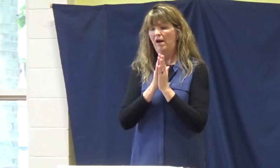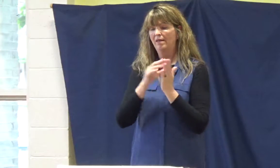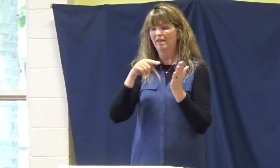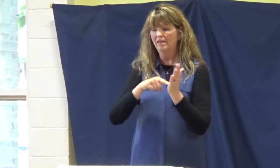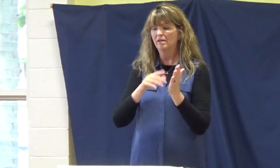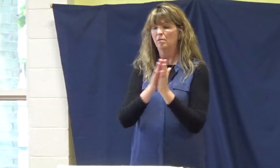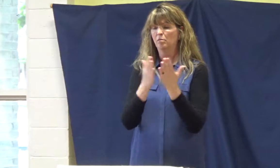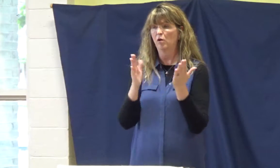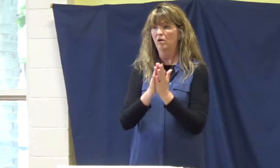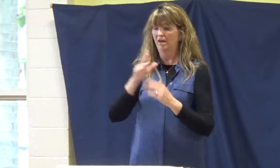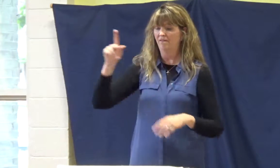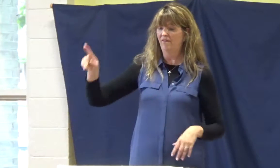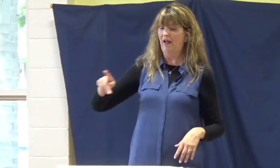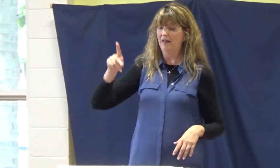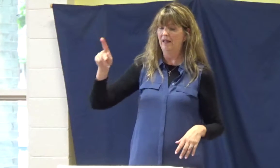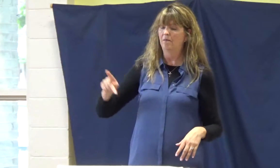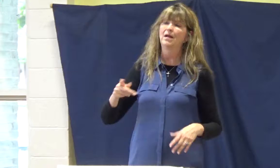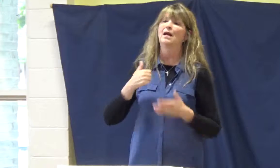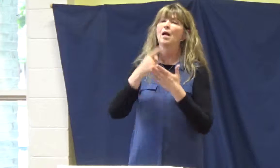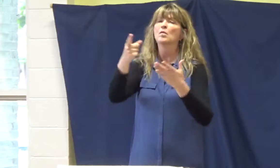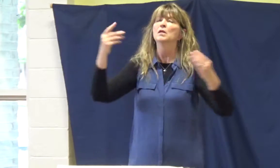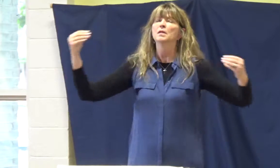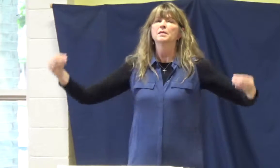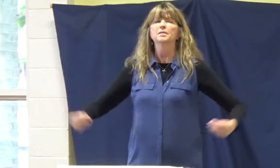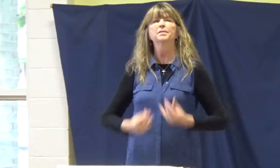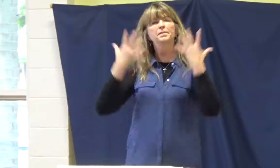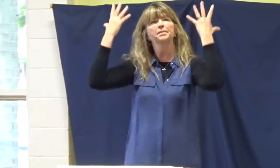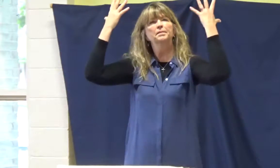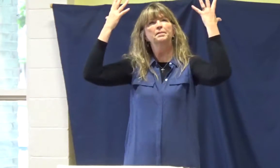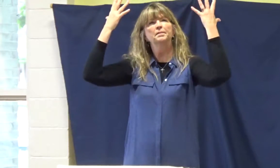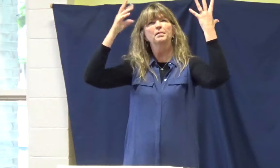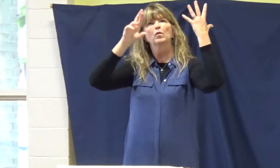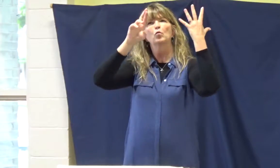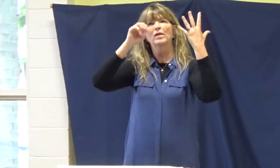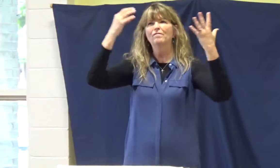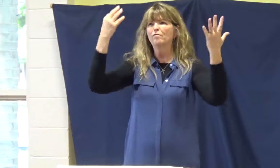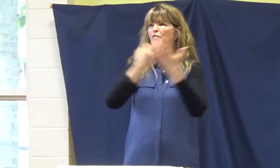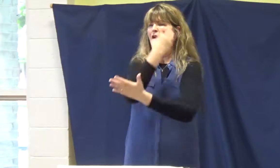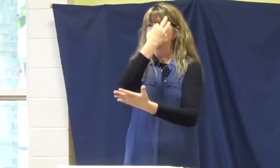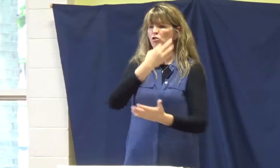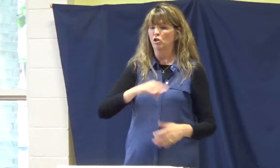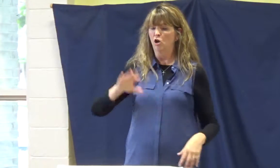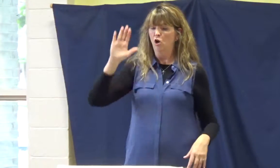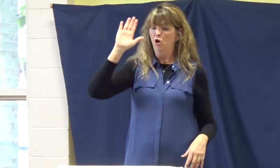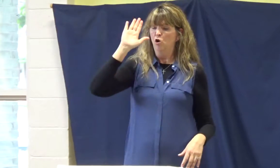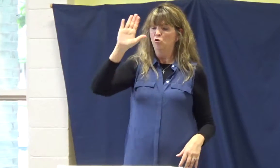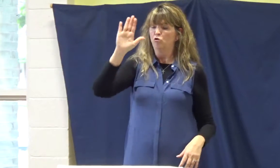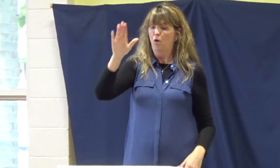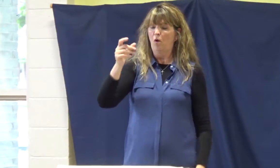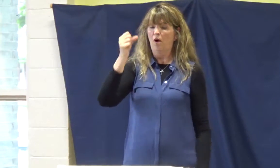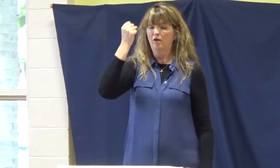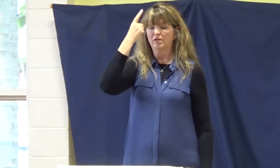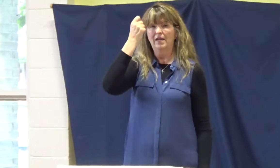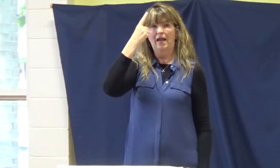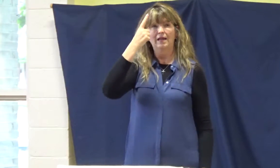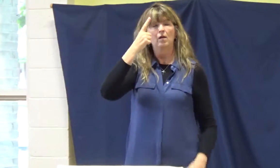from you, that you will follow God's way rather. And I hope and pray that this book has